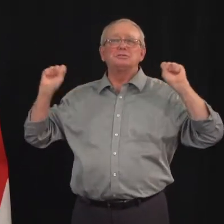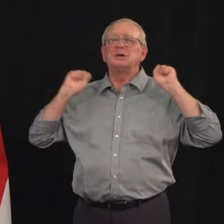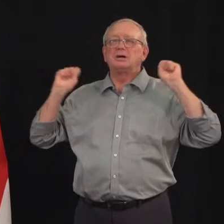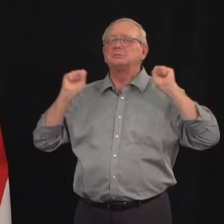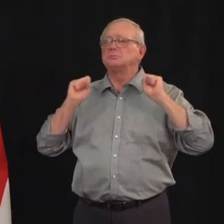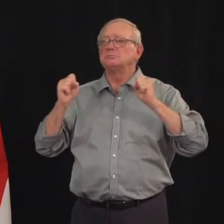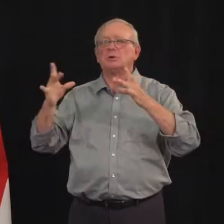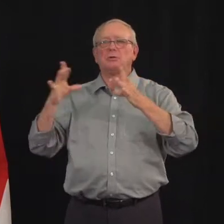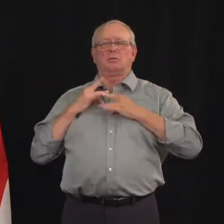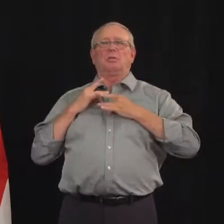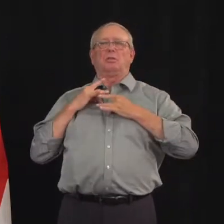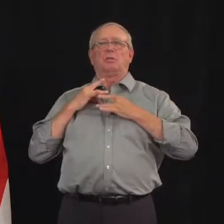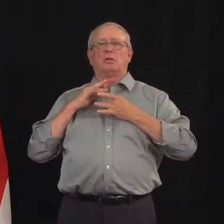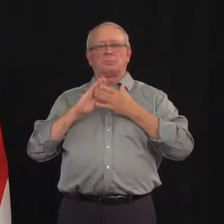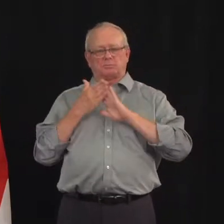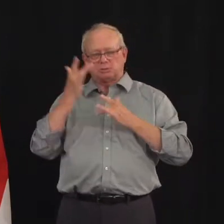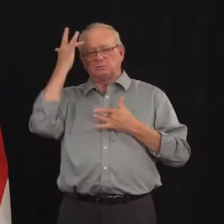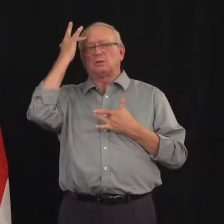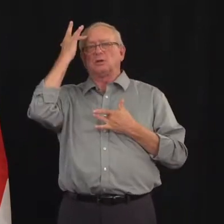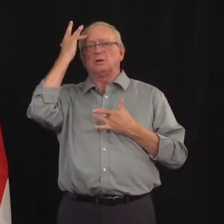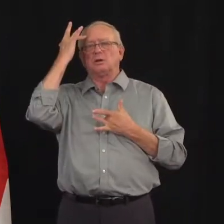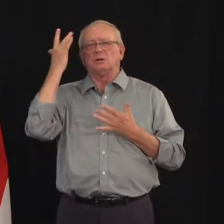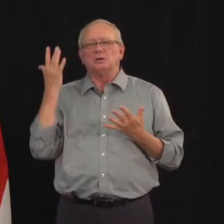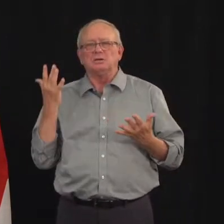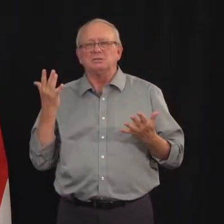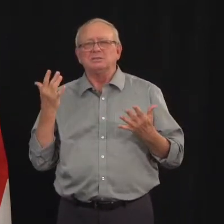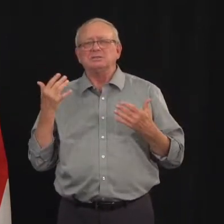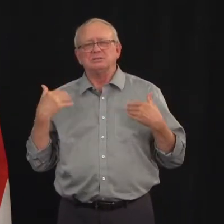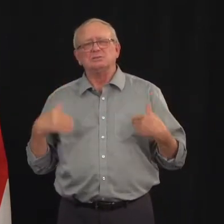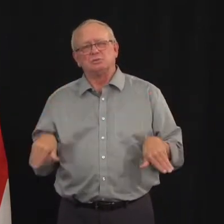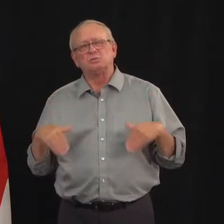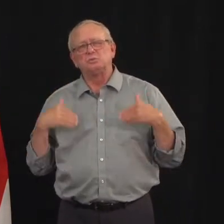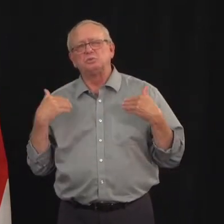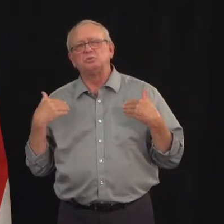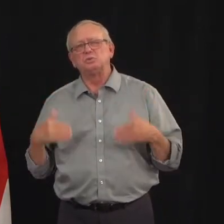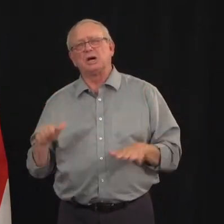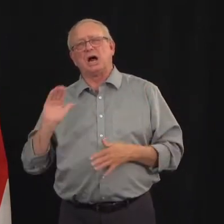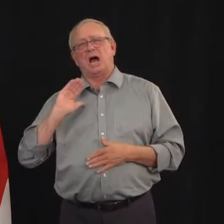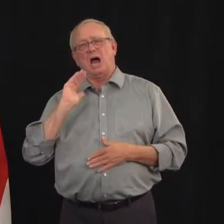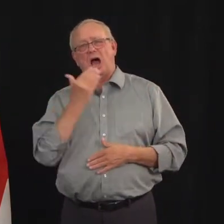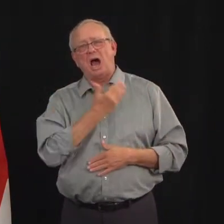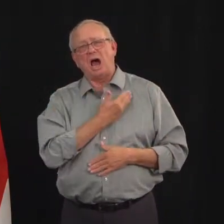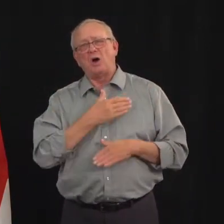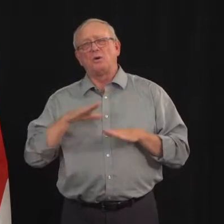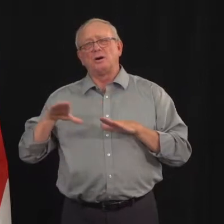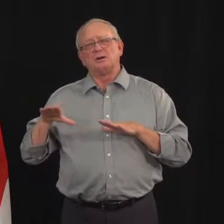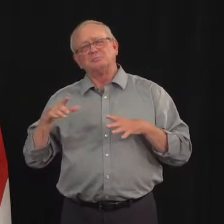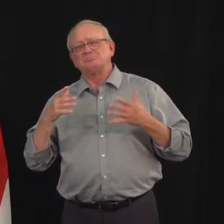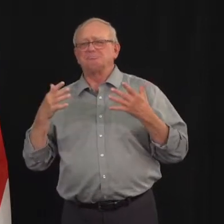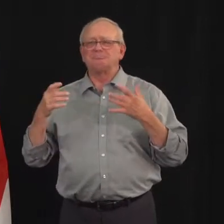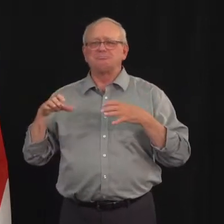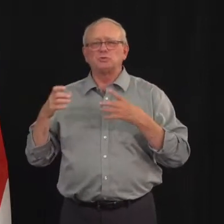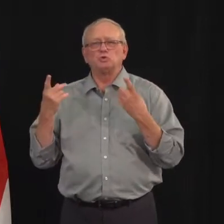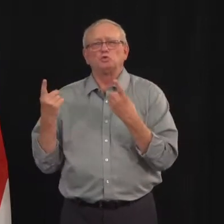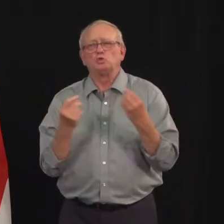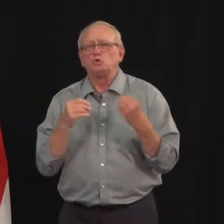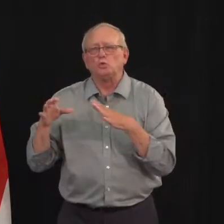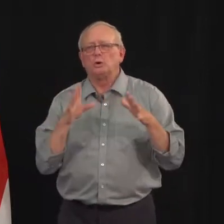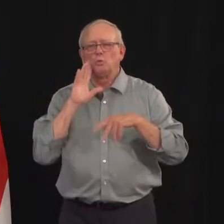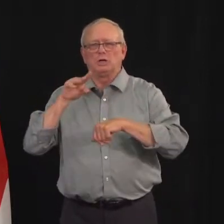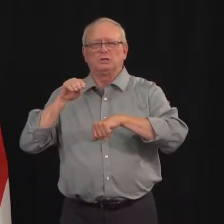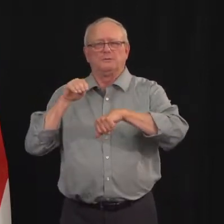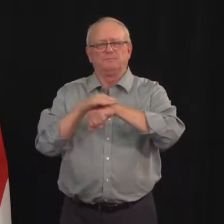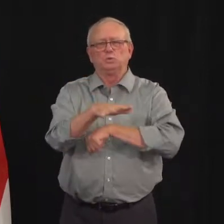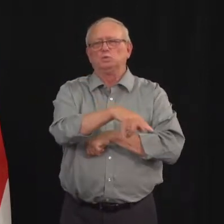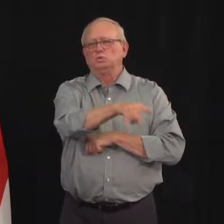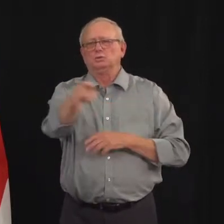health. There are powerful underpinnings to our actions that lead us to activities that provide benefits to us. People who